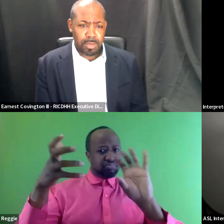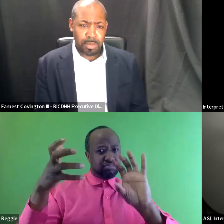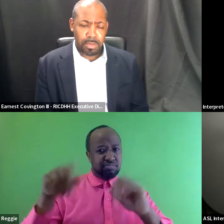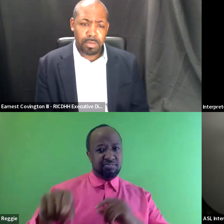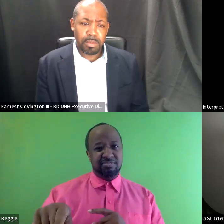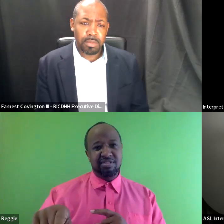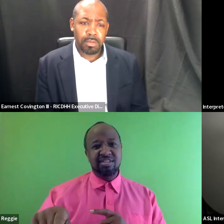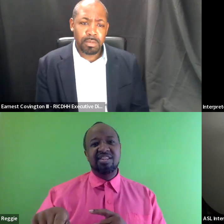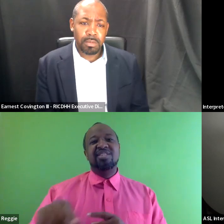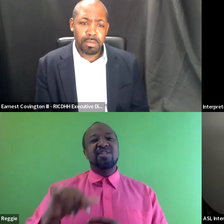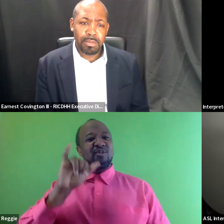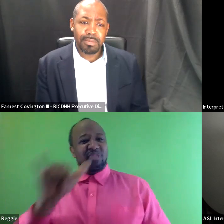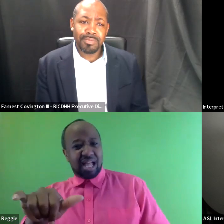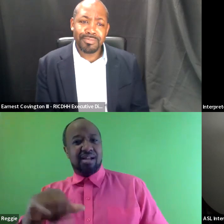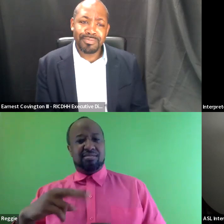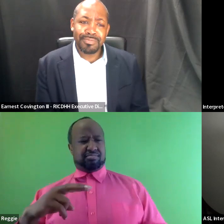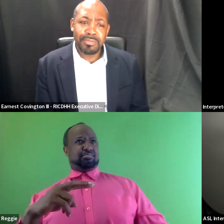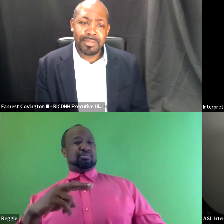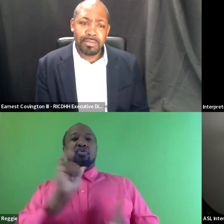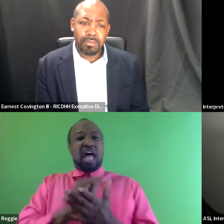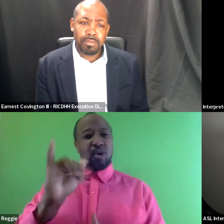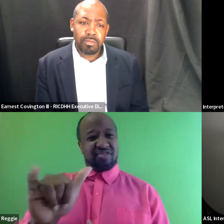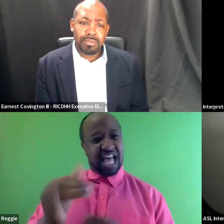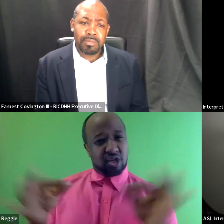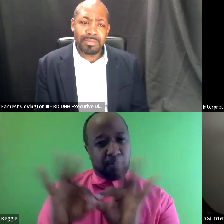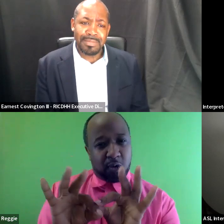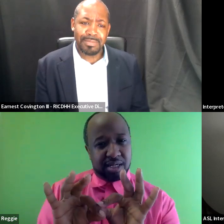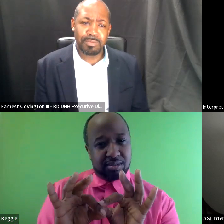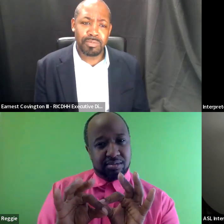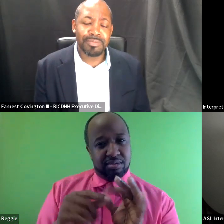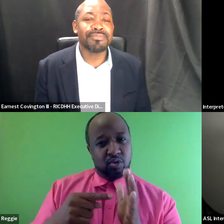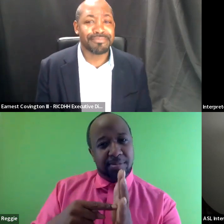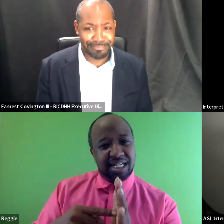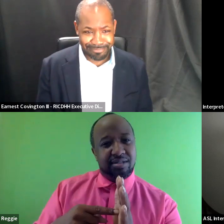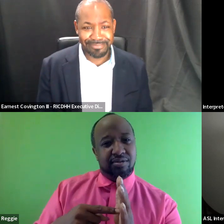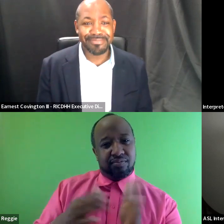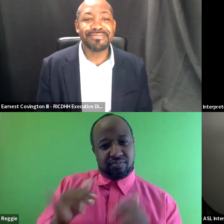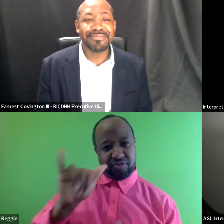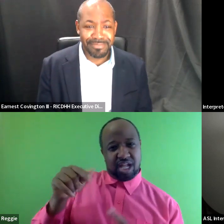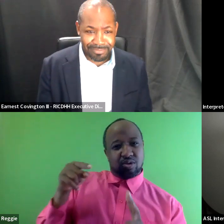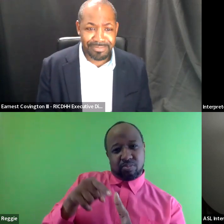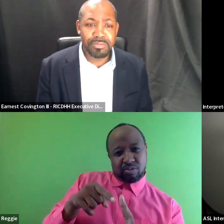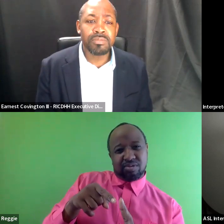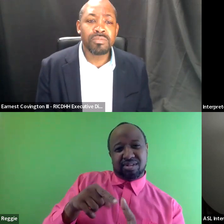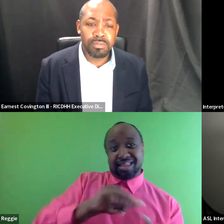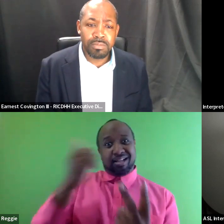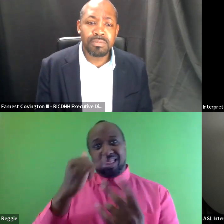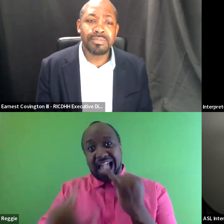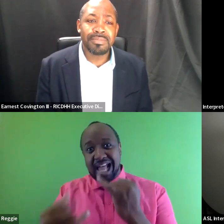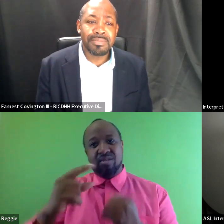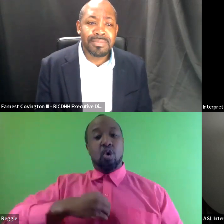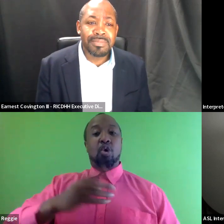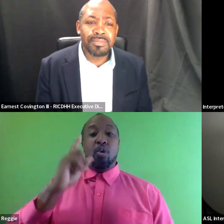deaf teacher before. They were really thrown off by this. So that stayed with me. That shows that